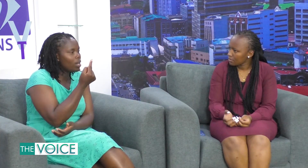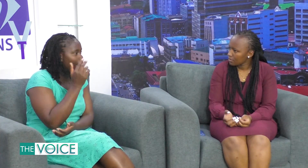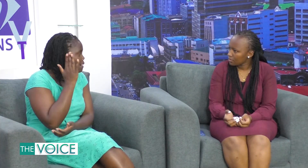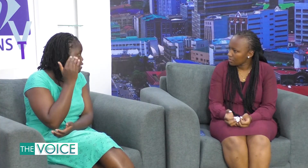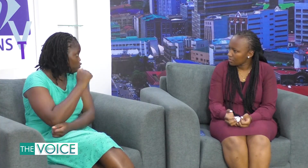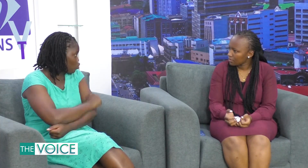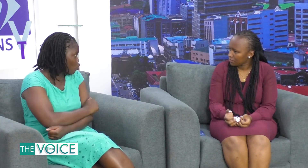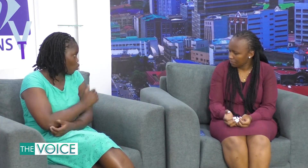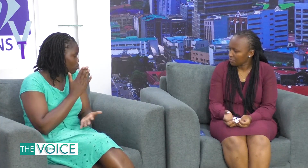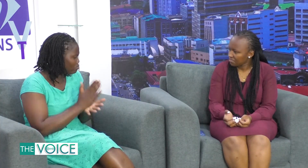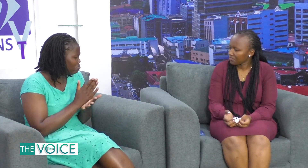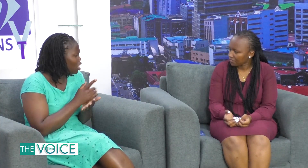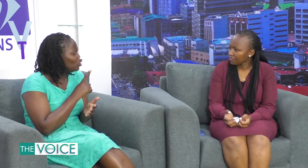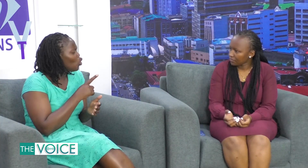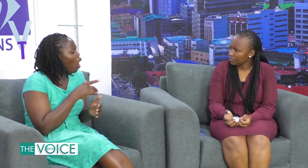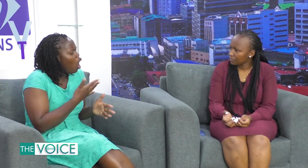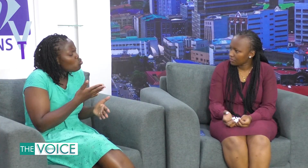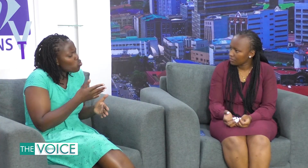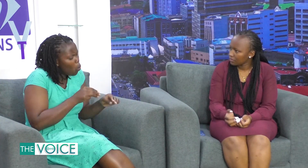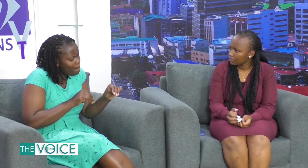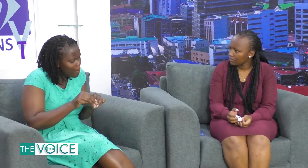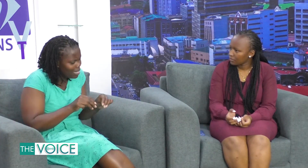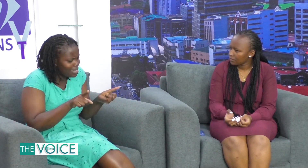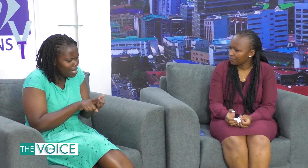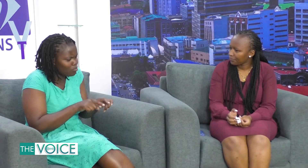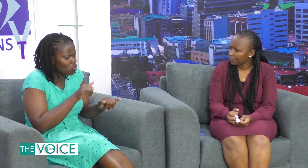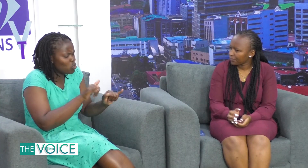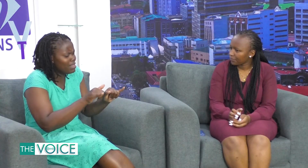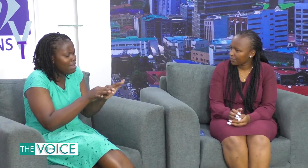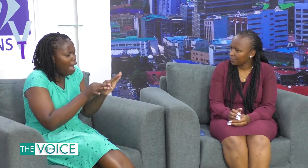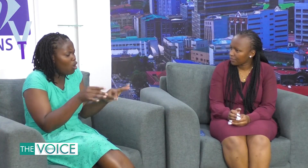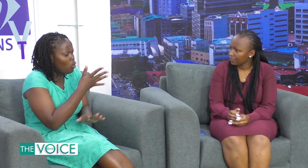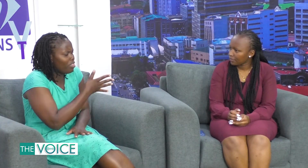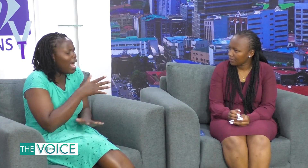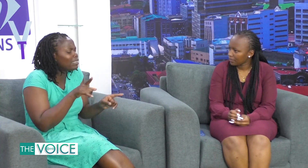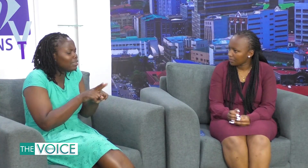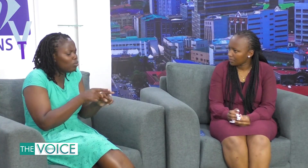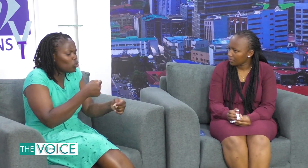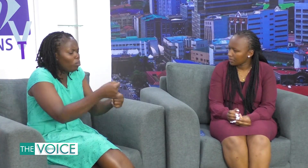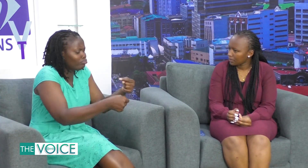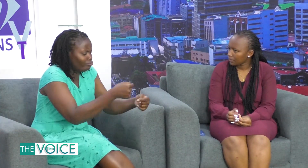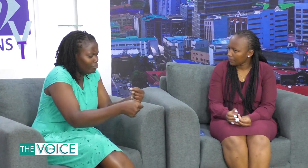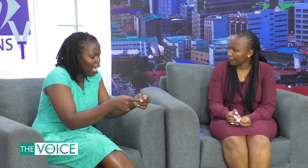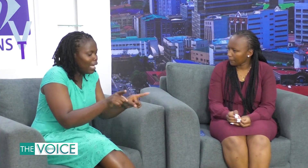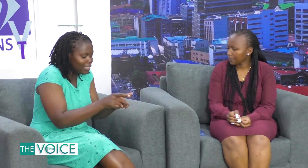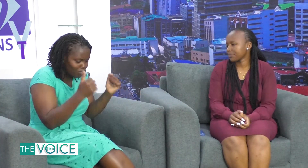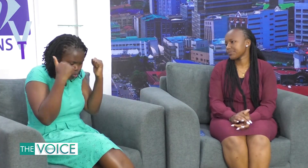how do you study in a class? Because I know it's not only a deaf school. How do you manage to stay in an environment and